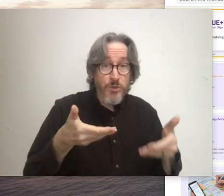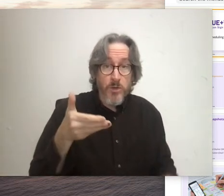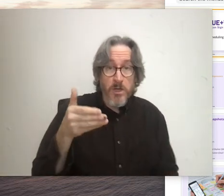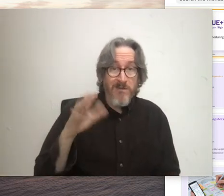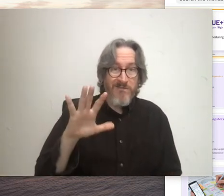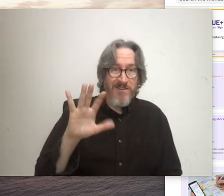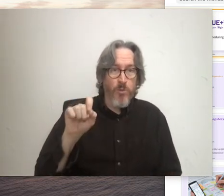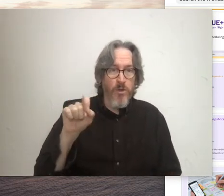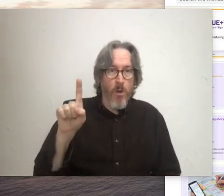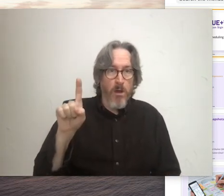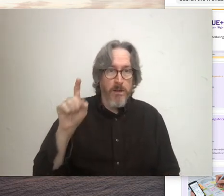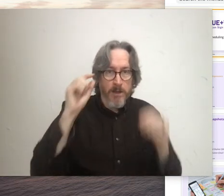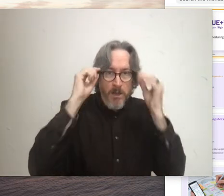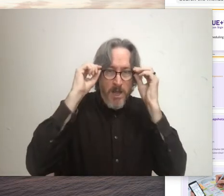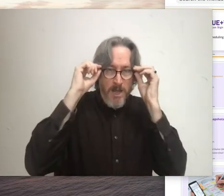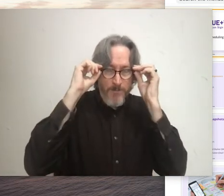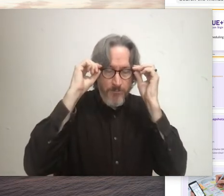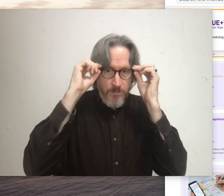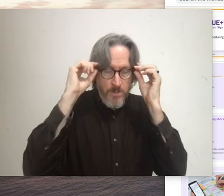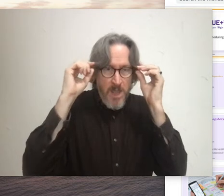to 5.1.